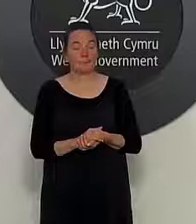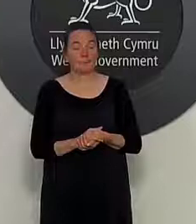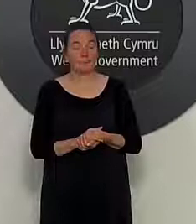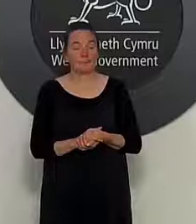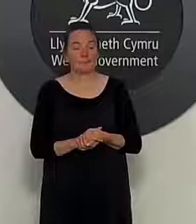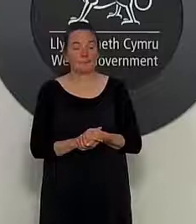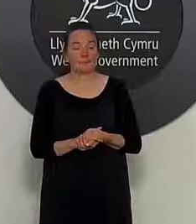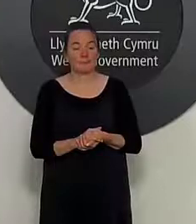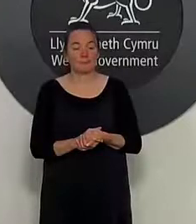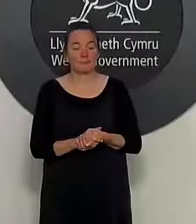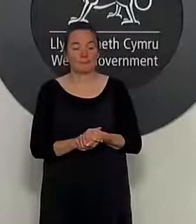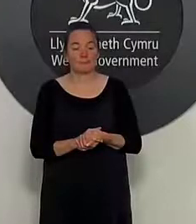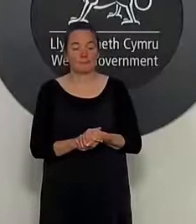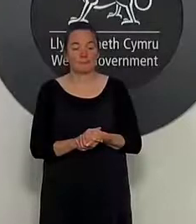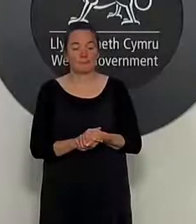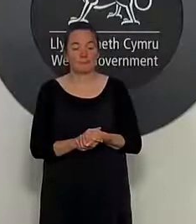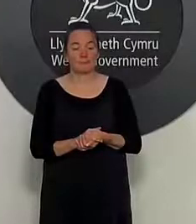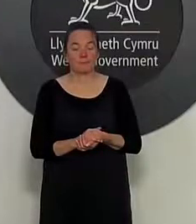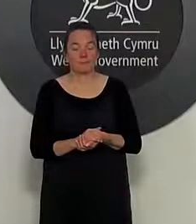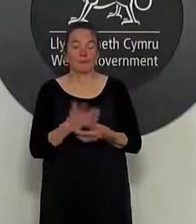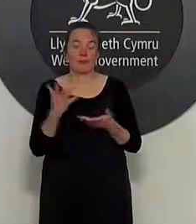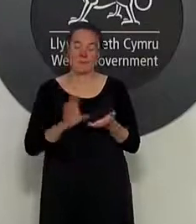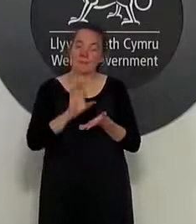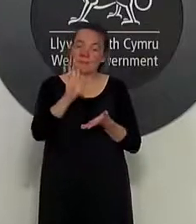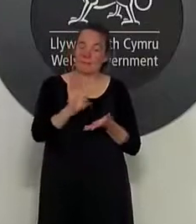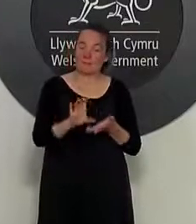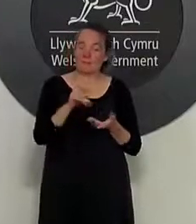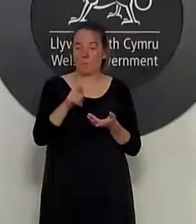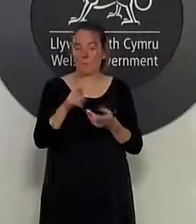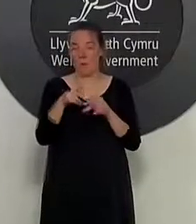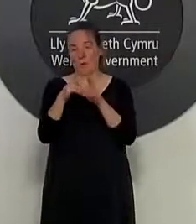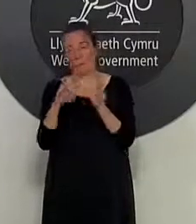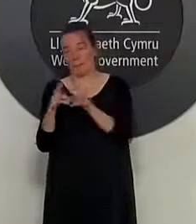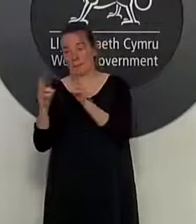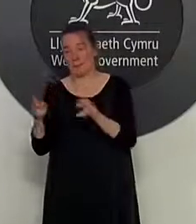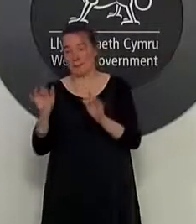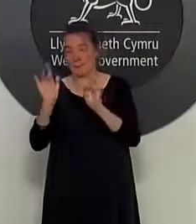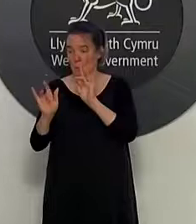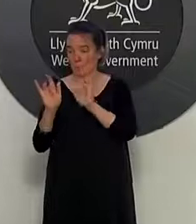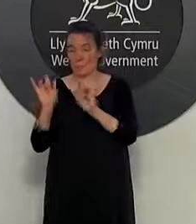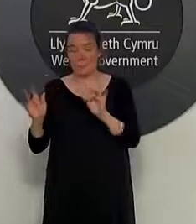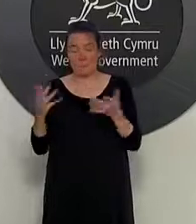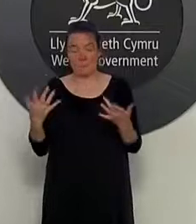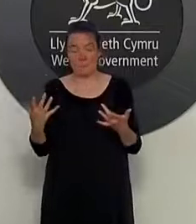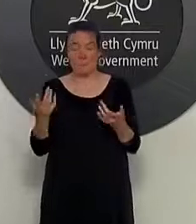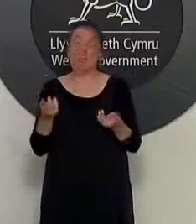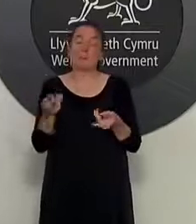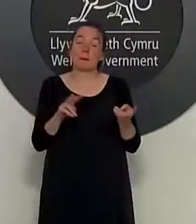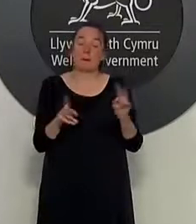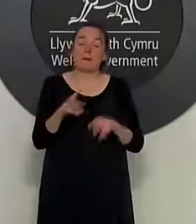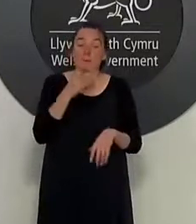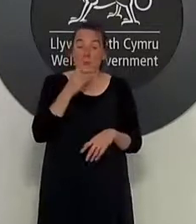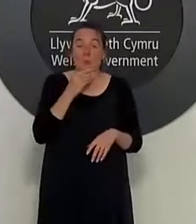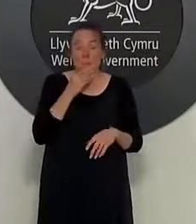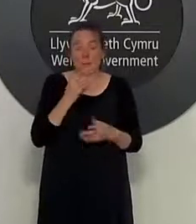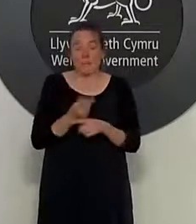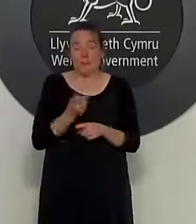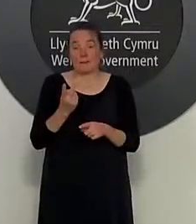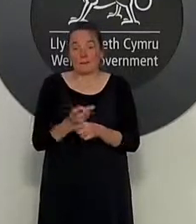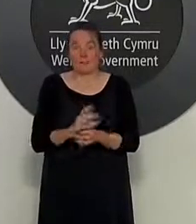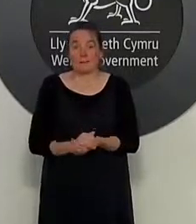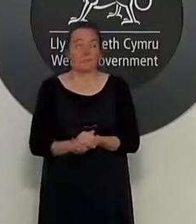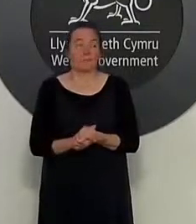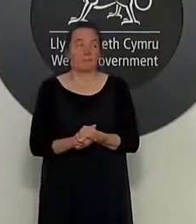major investments on bringing empty properties back into use. In the last financial year, we